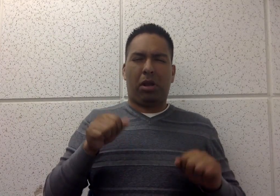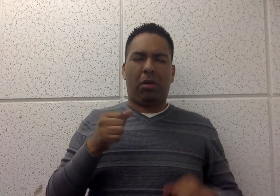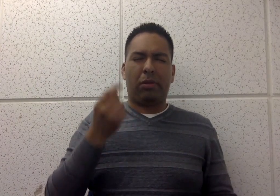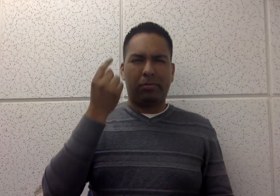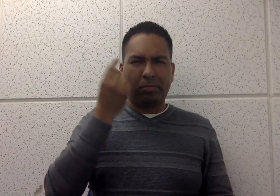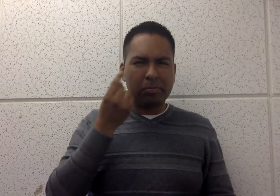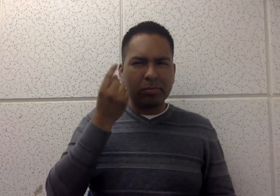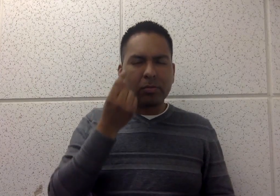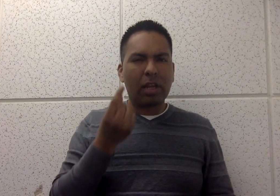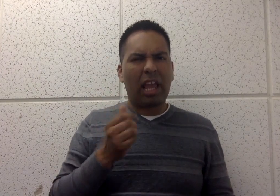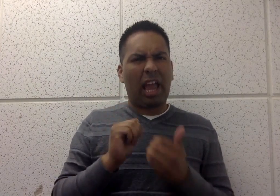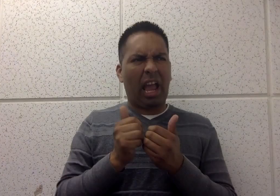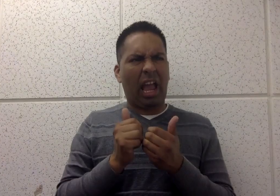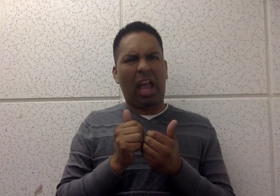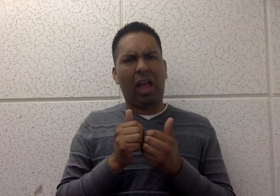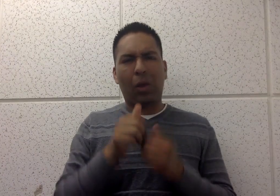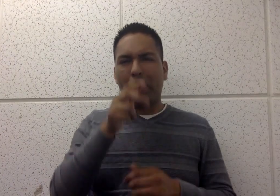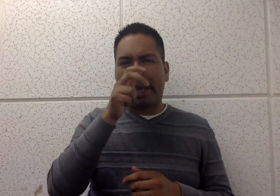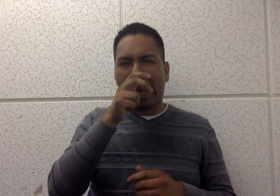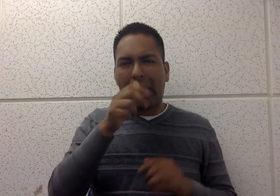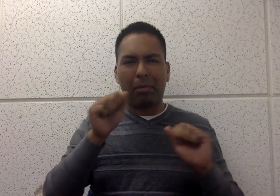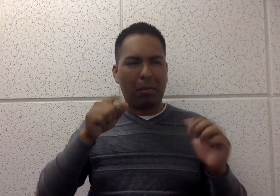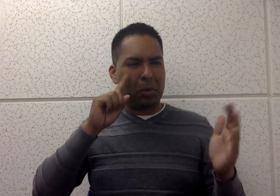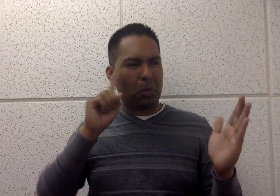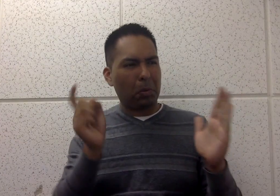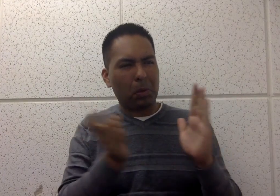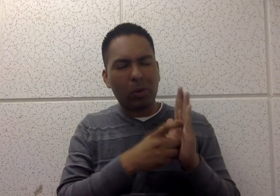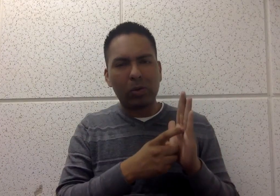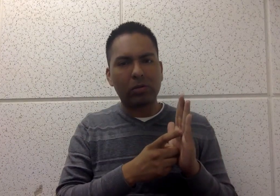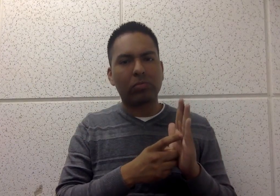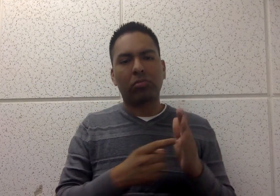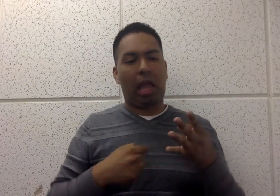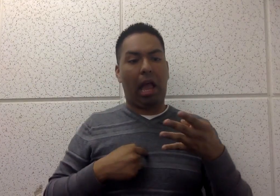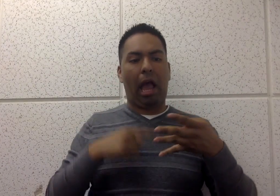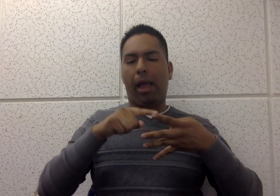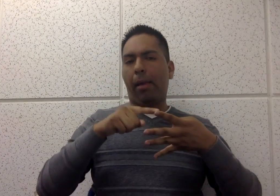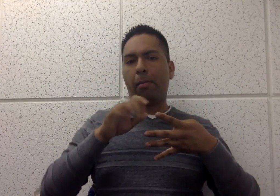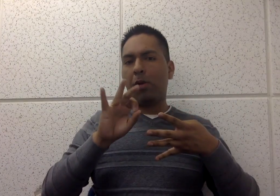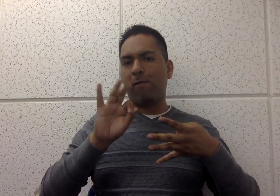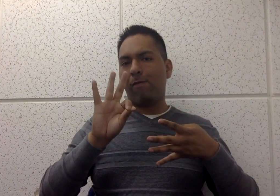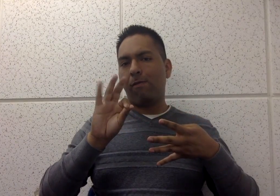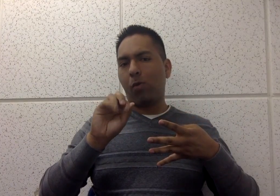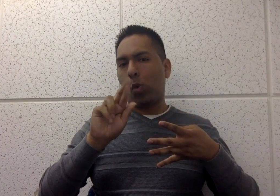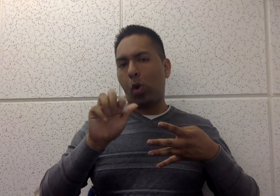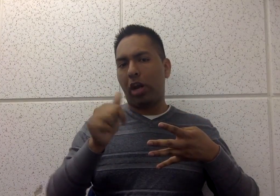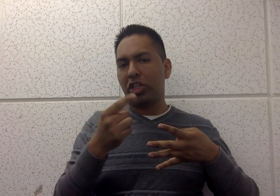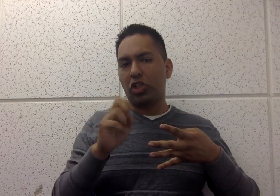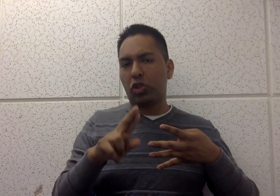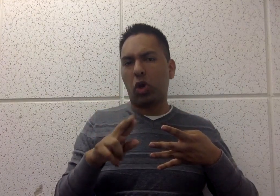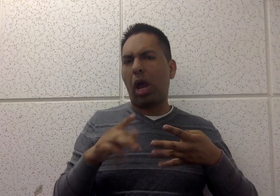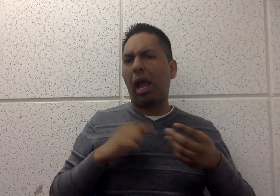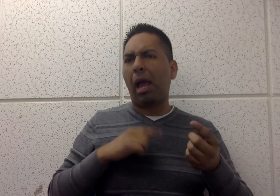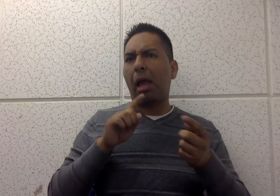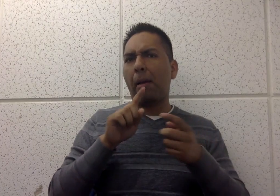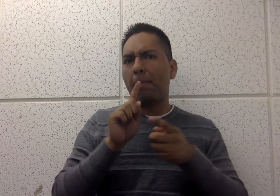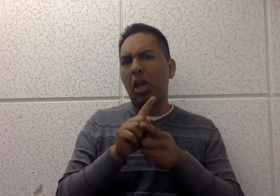an ant can tell, for example, I'm a forager. I expect to meet another forager every so often. But if instead I start to meet a